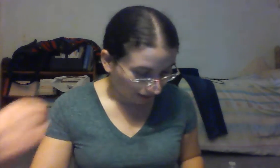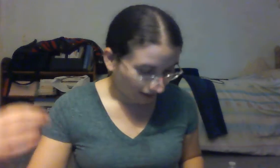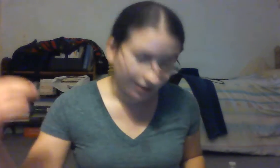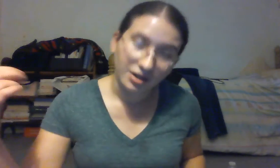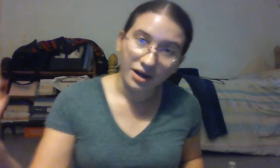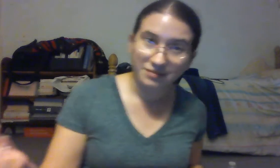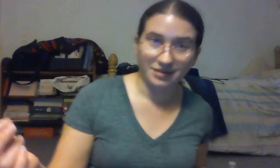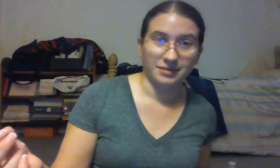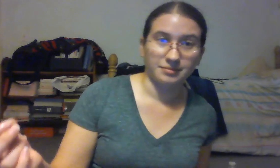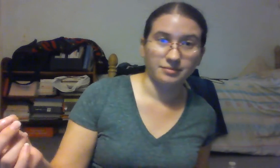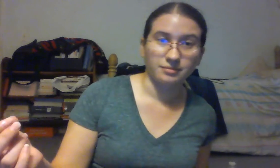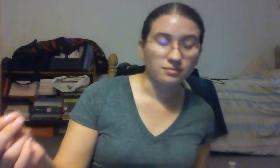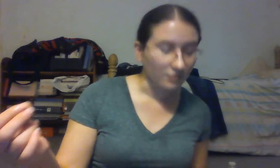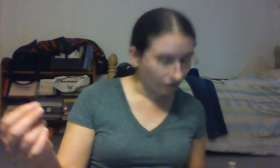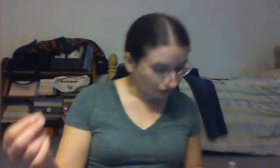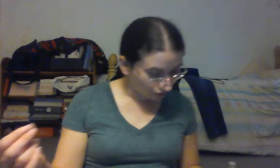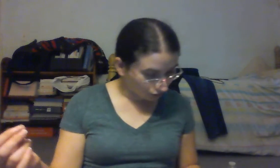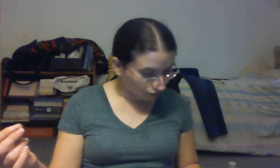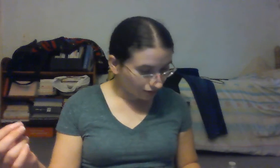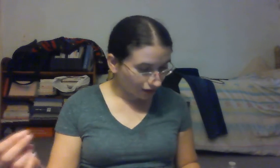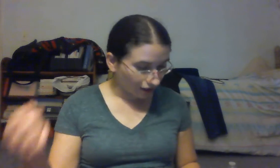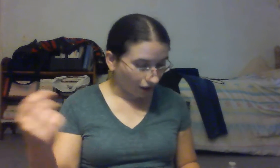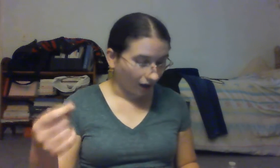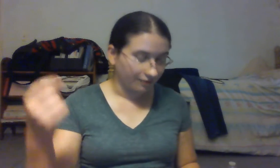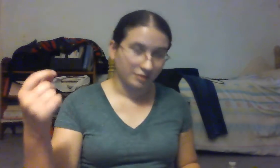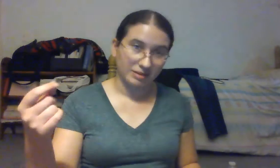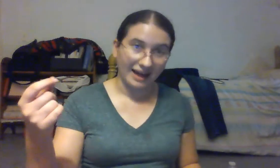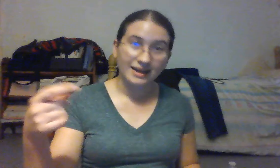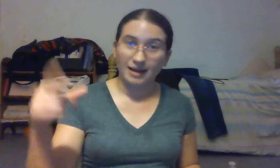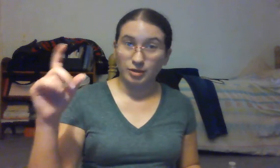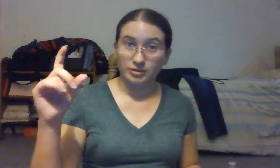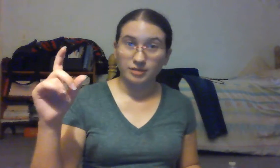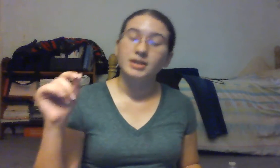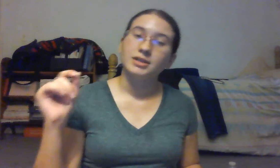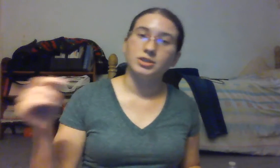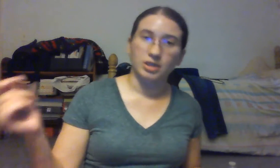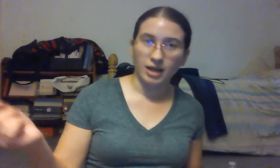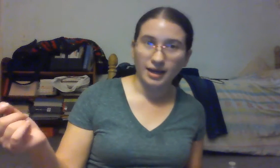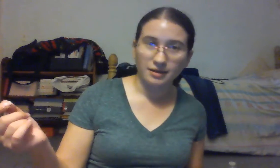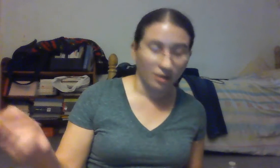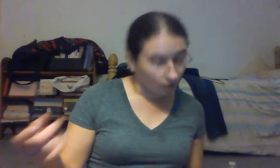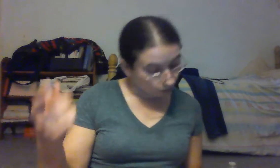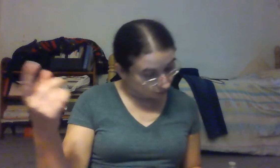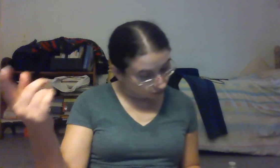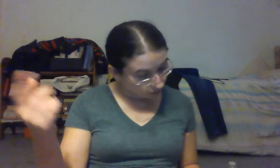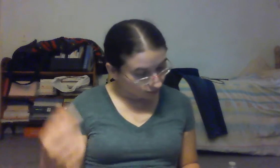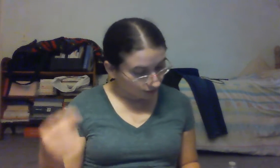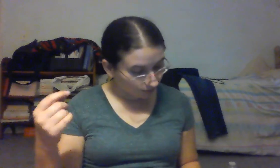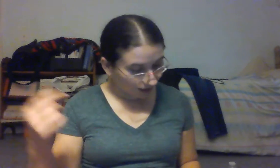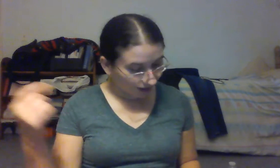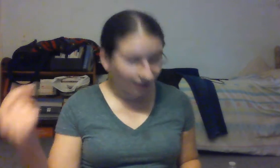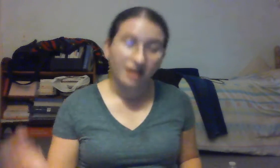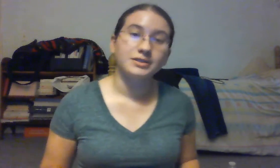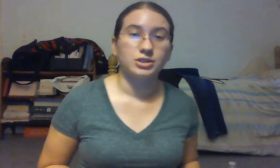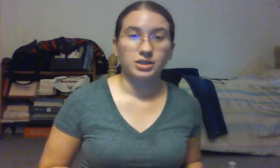black coffee. Right? You could say coffee black, eyebrows up, she like. Or you could also say black coffee she